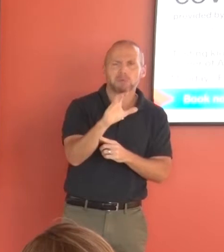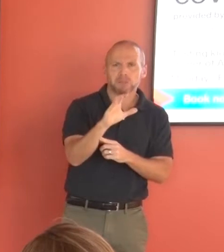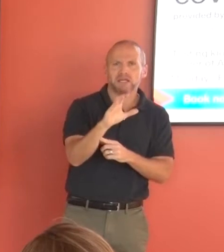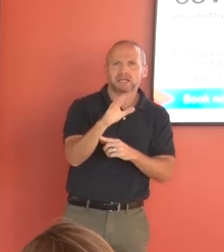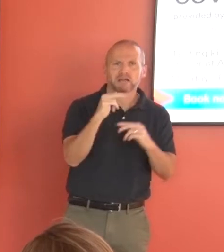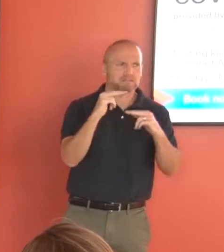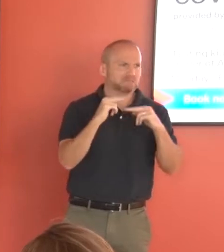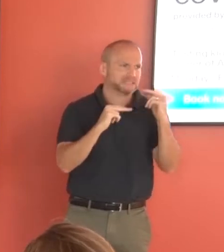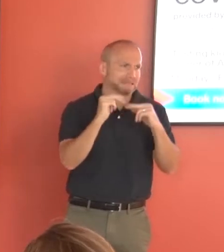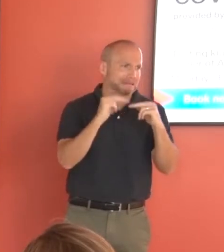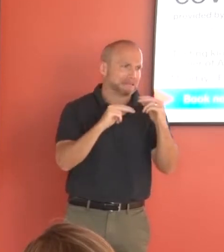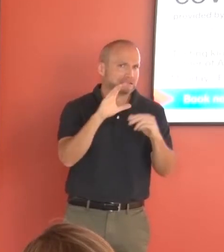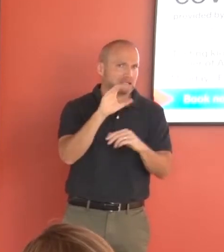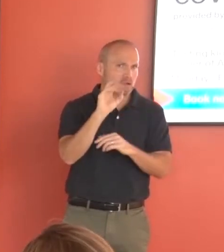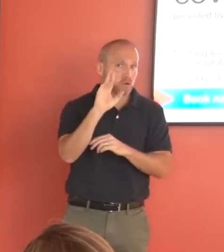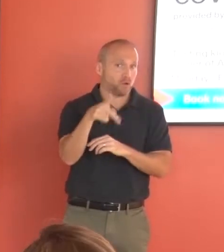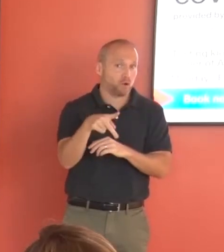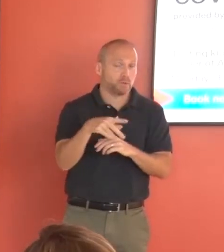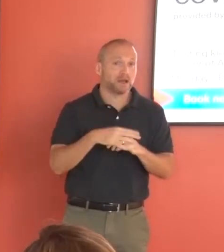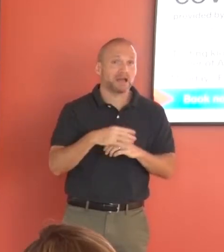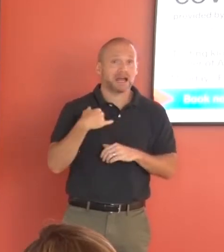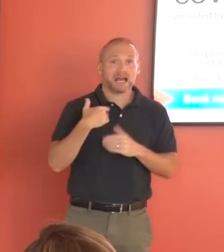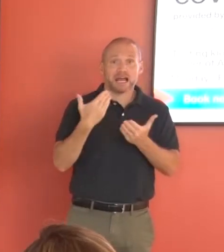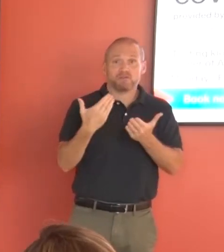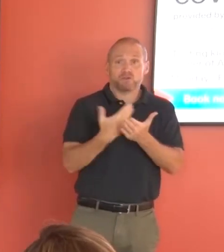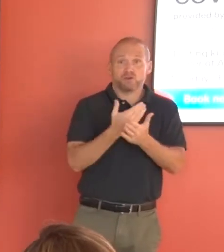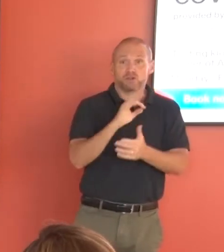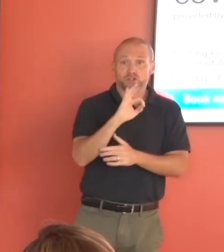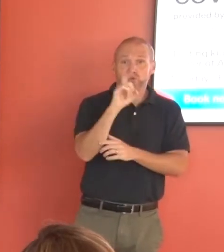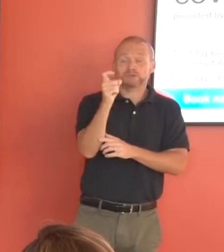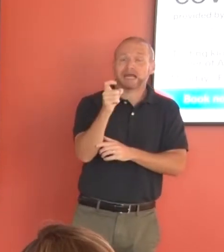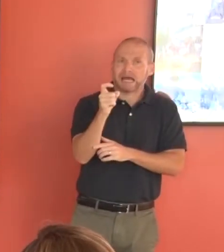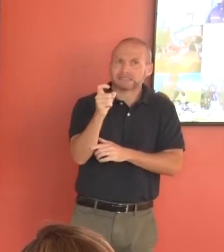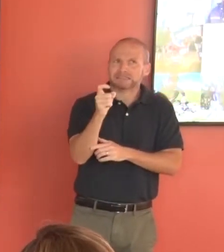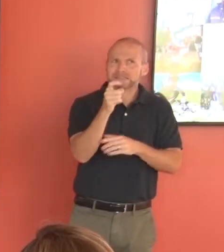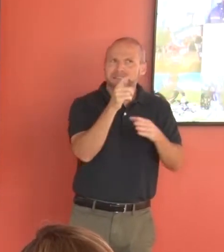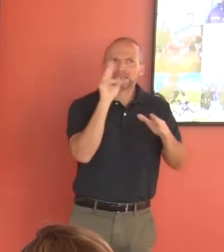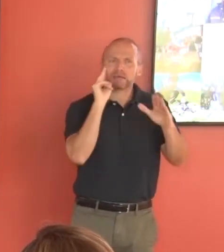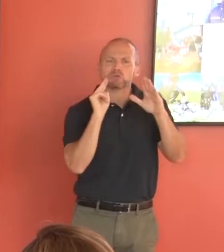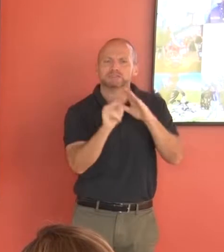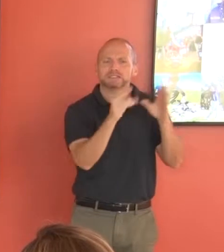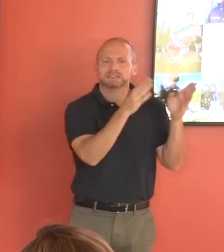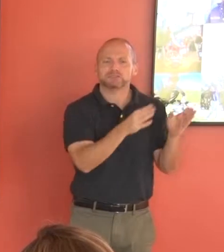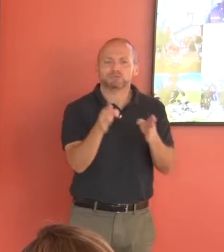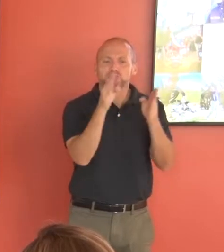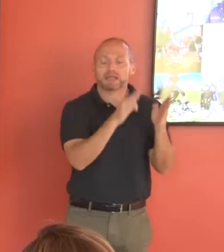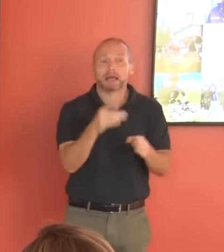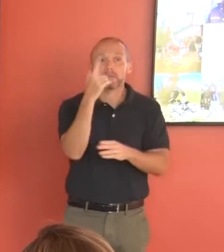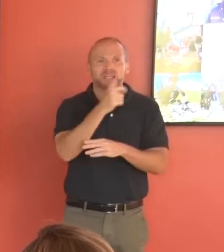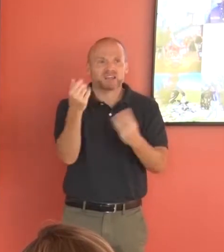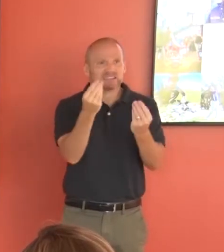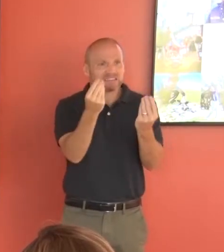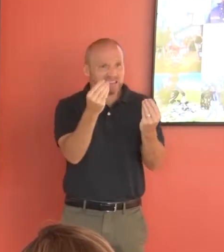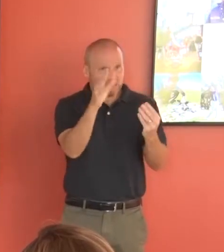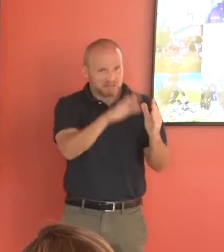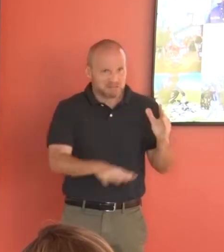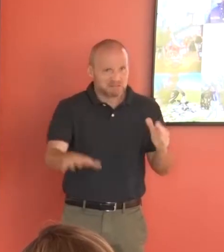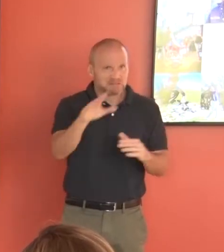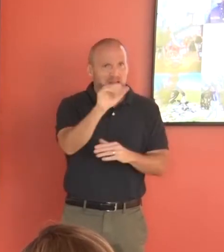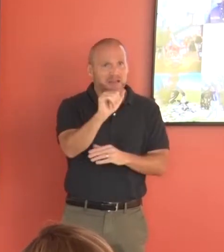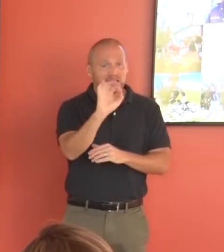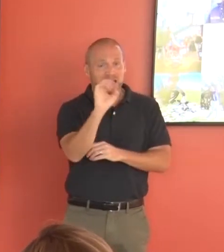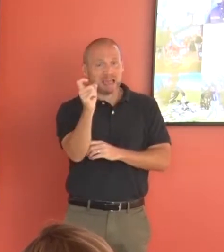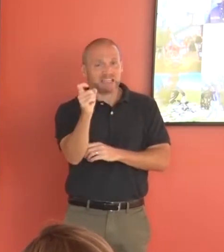corporation. As a result of the new taxes that were gonna come into the district as a result of annexation, then our